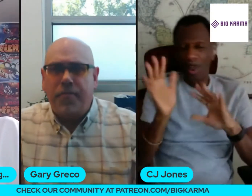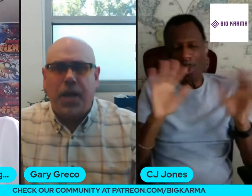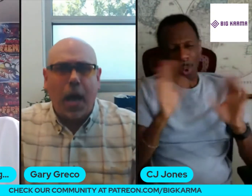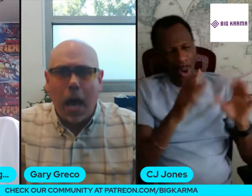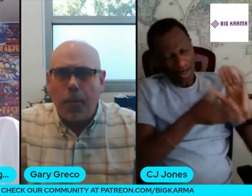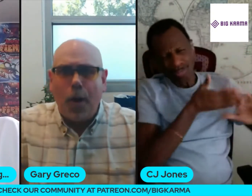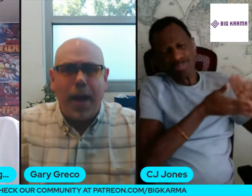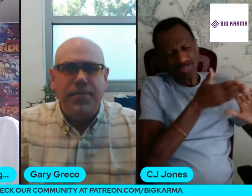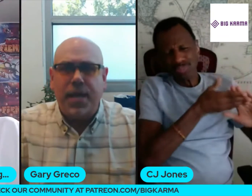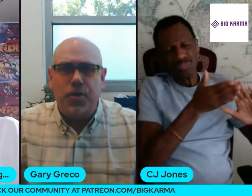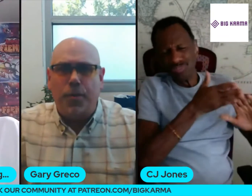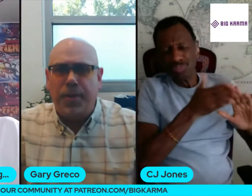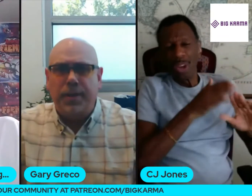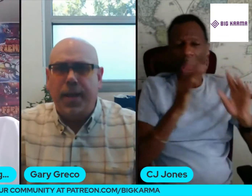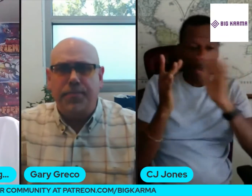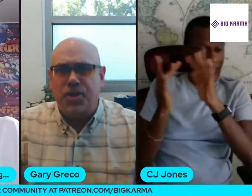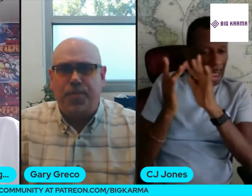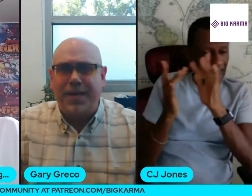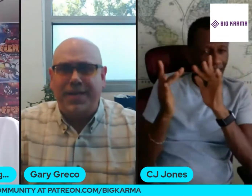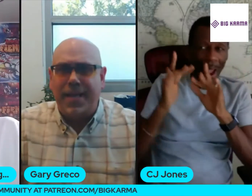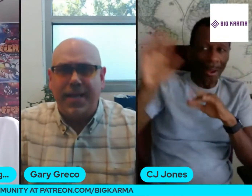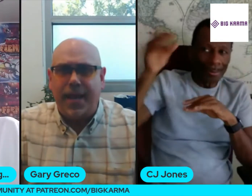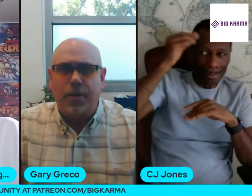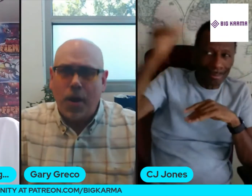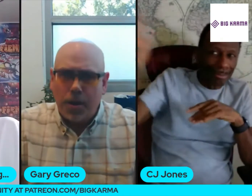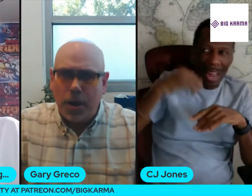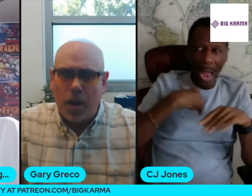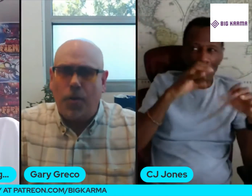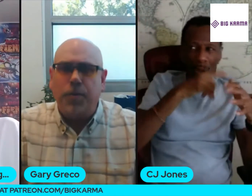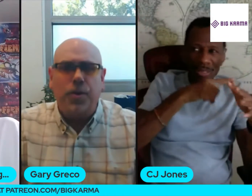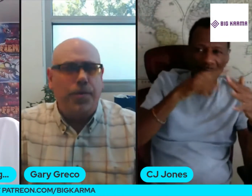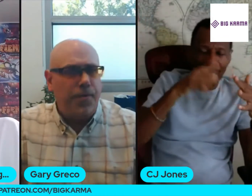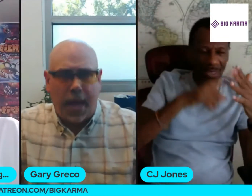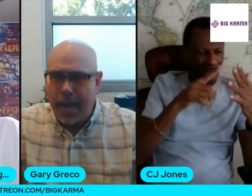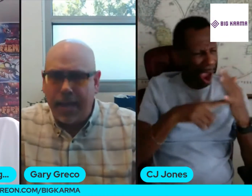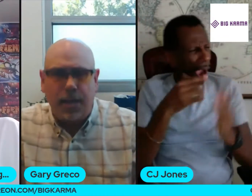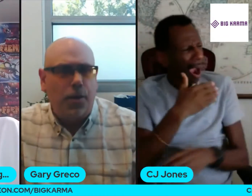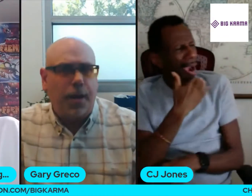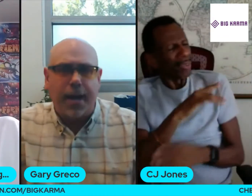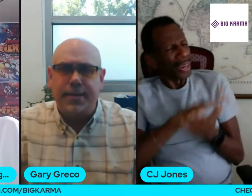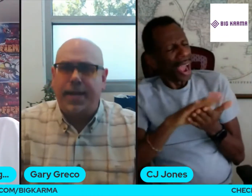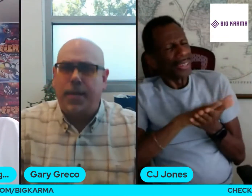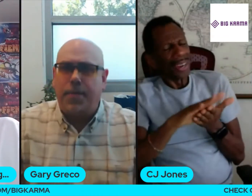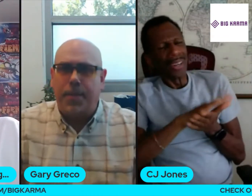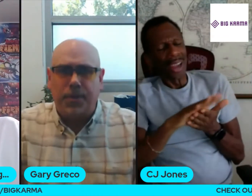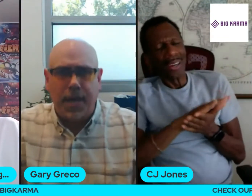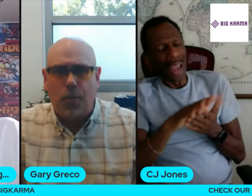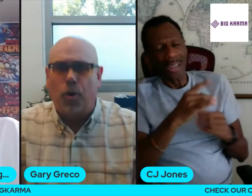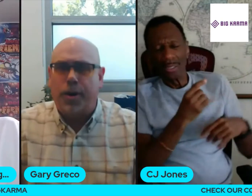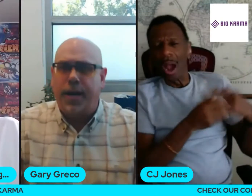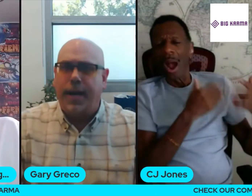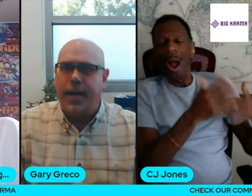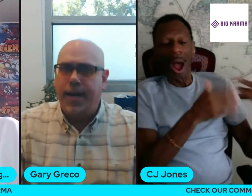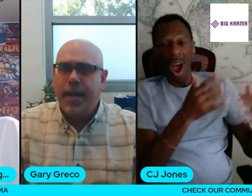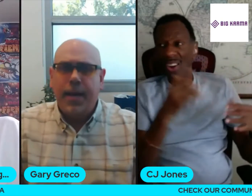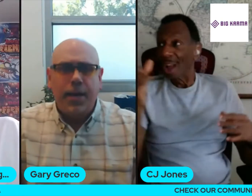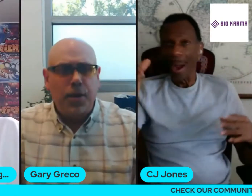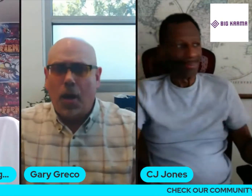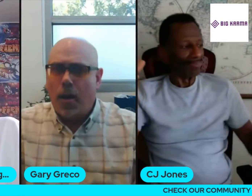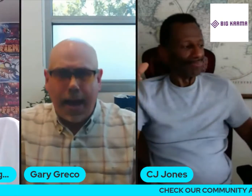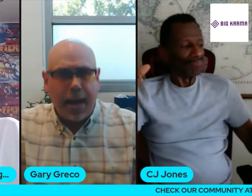wiping off the cobwebs that you're building up just by sitting there. No. You're contacting people, networking,